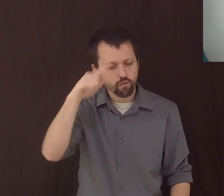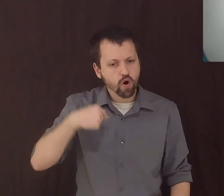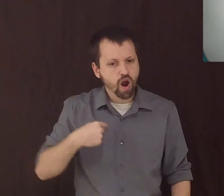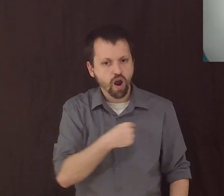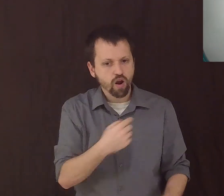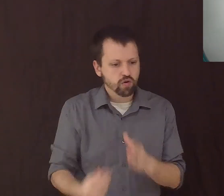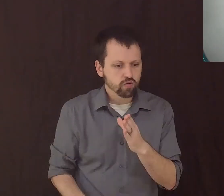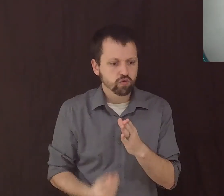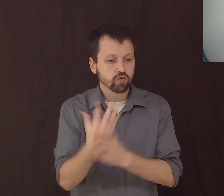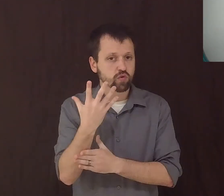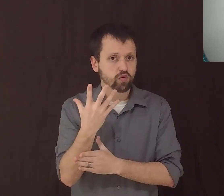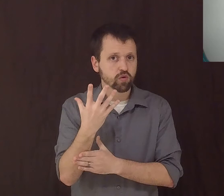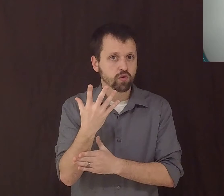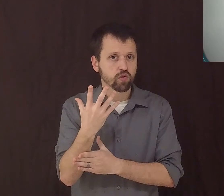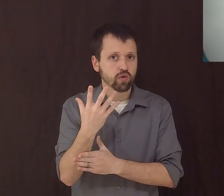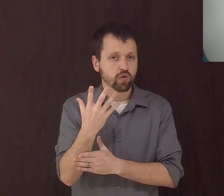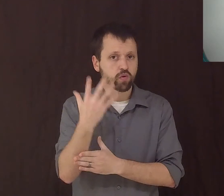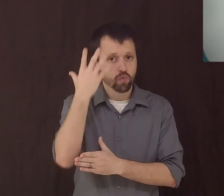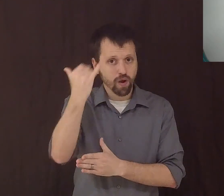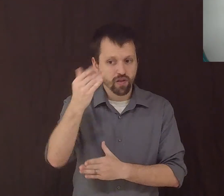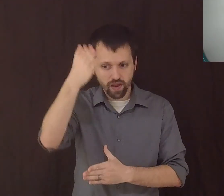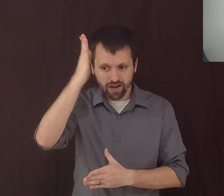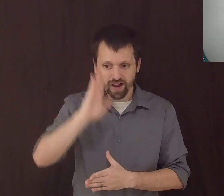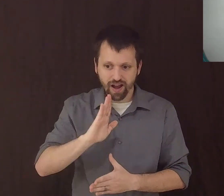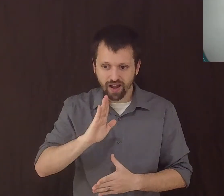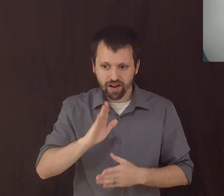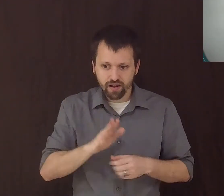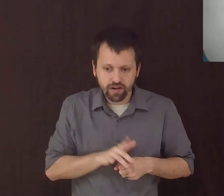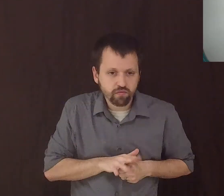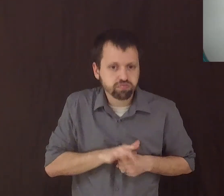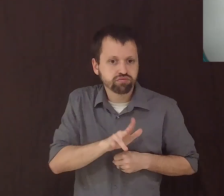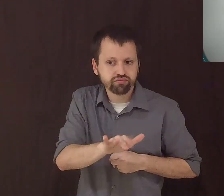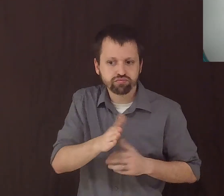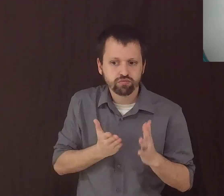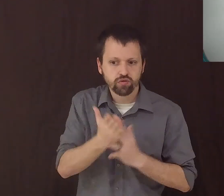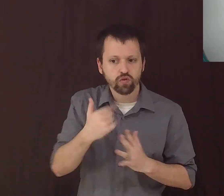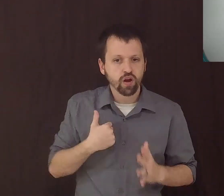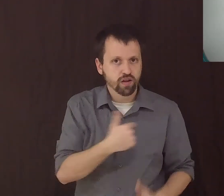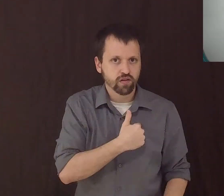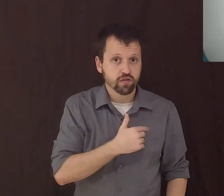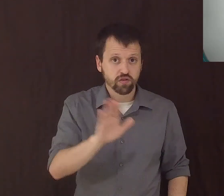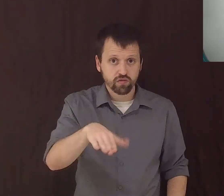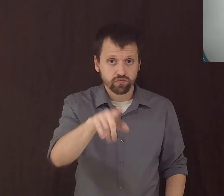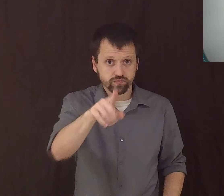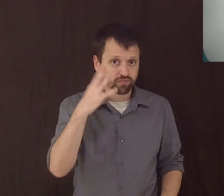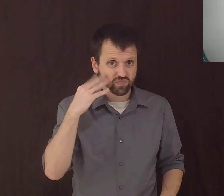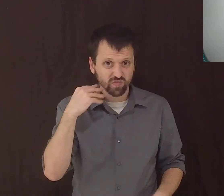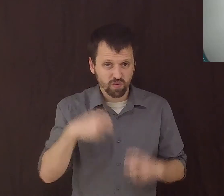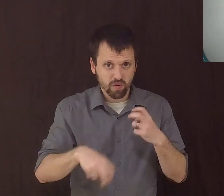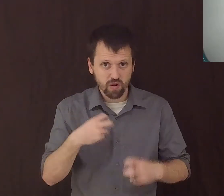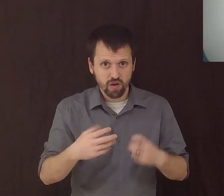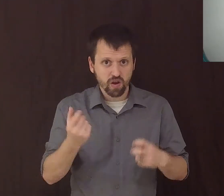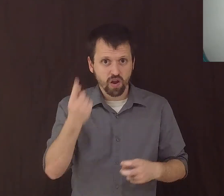may grow, so that God can flow in and through us. So when you're going through problems, remember that. Just kind of remember those three